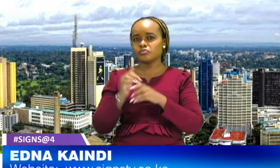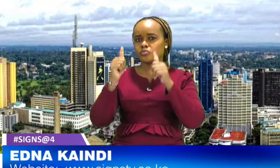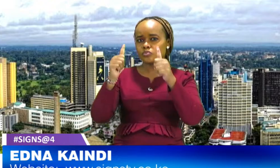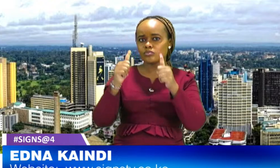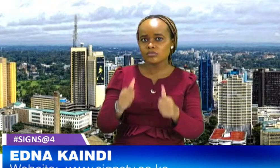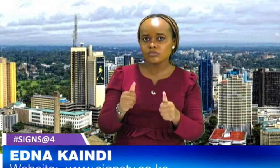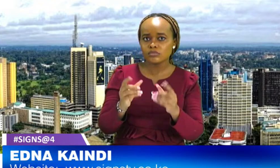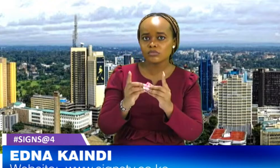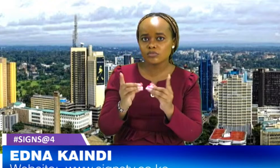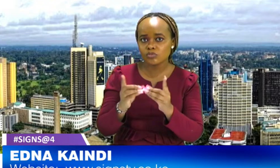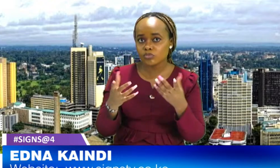Fund.